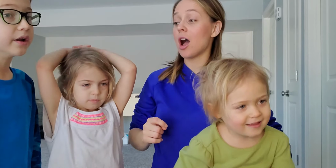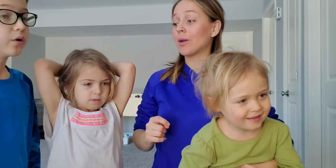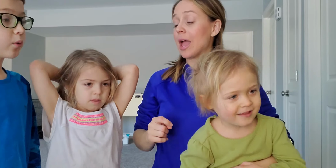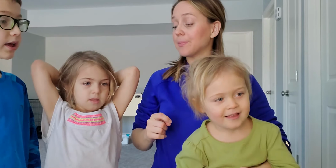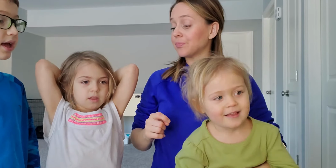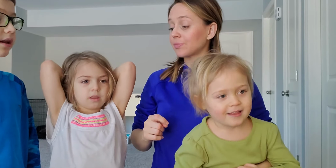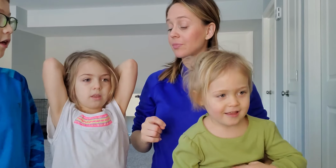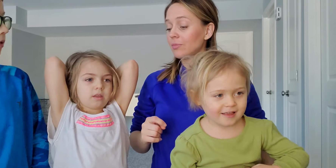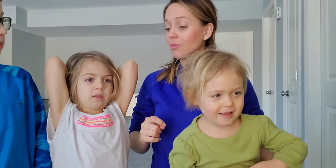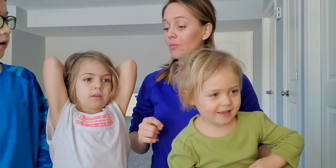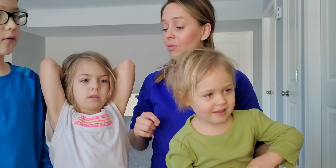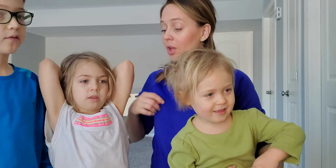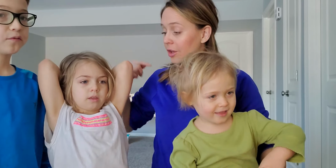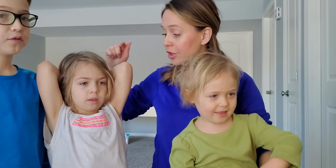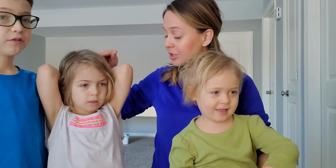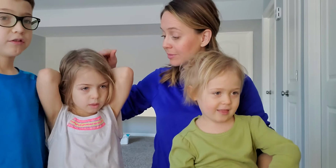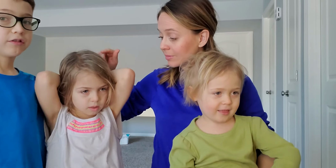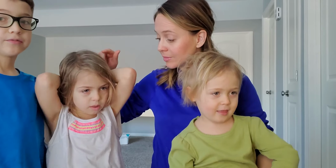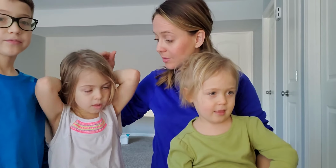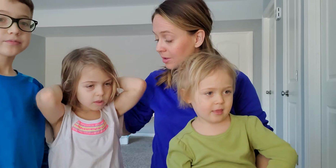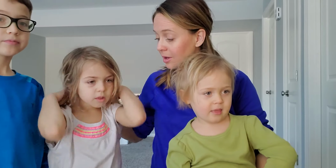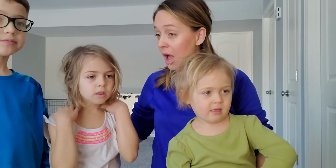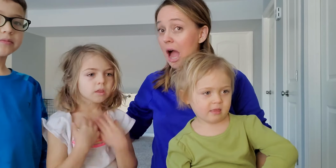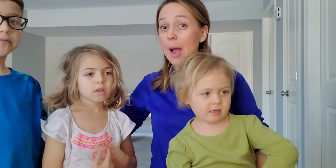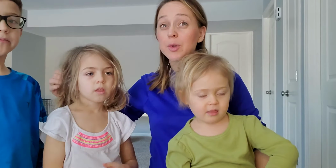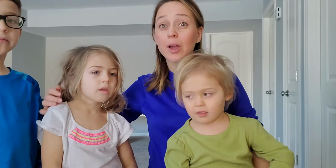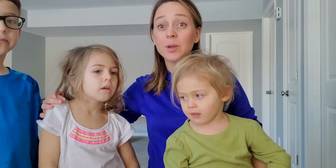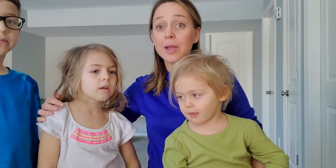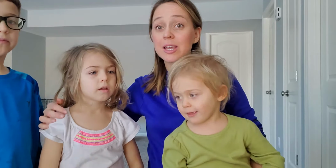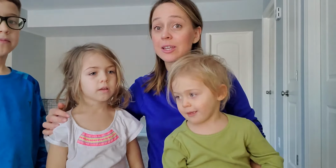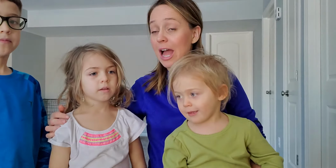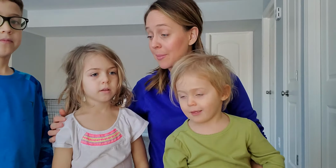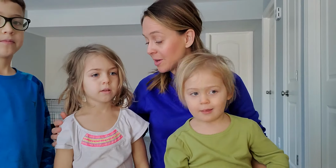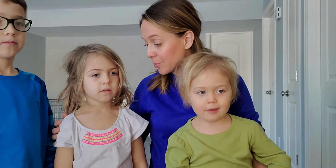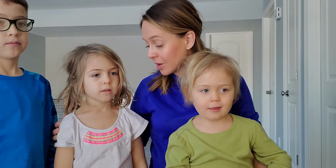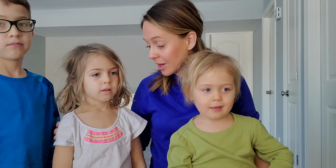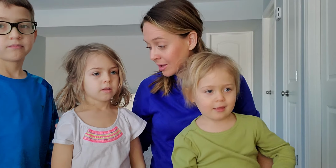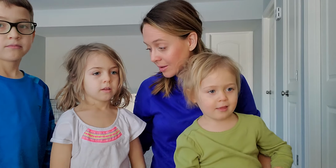Okay. Your turn. I'm going on a picnic and I'm going to bring